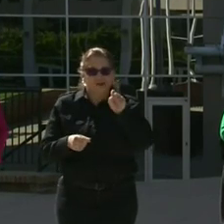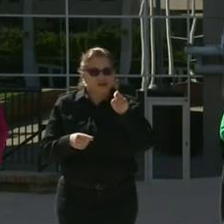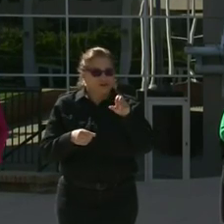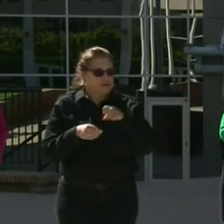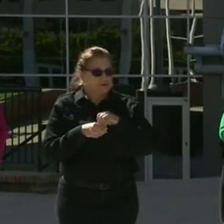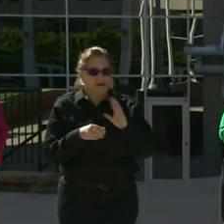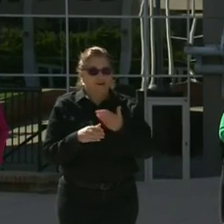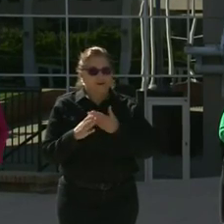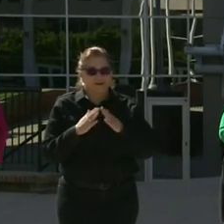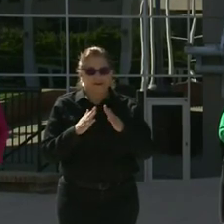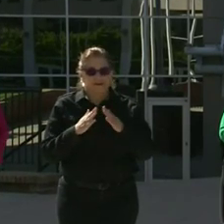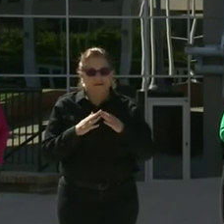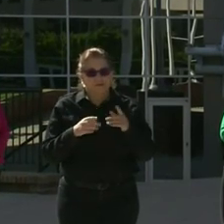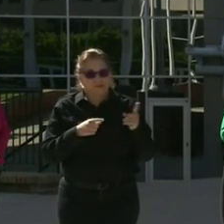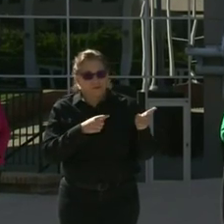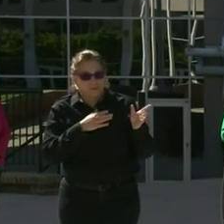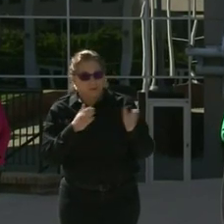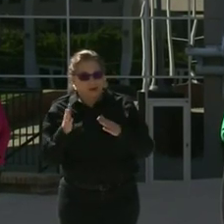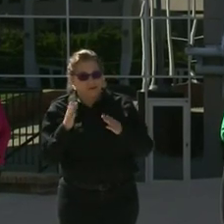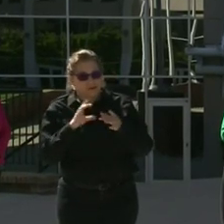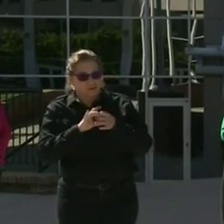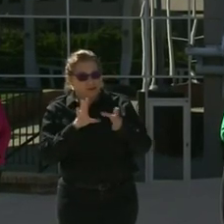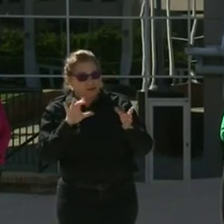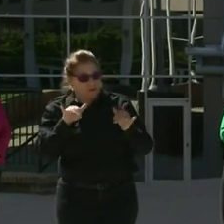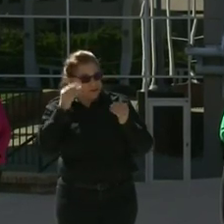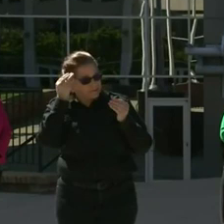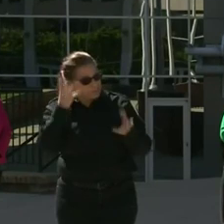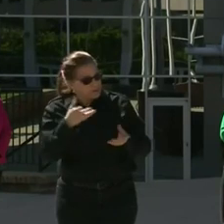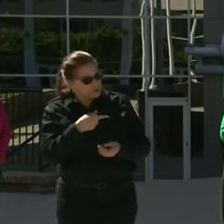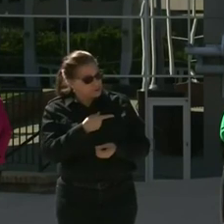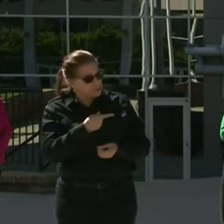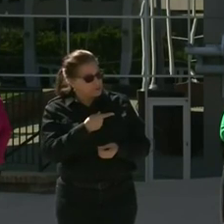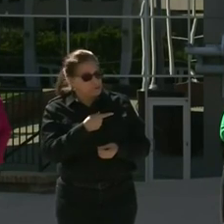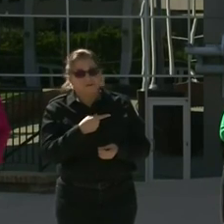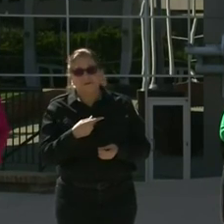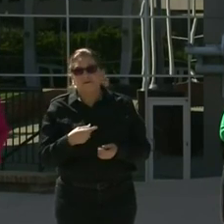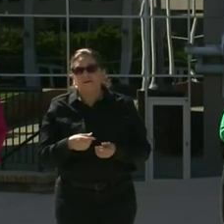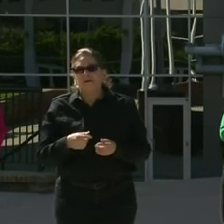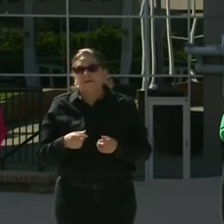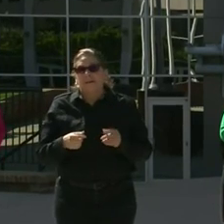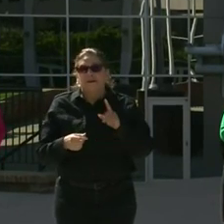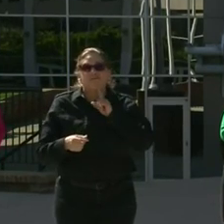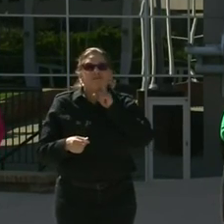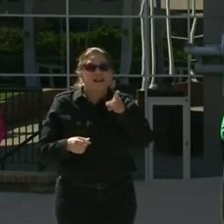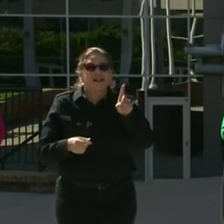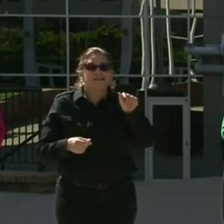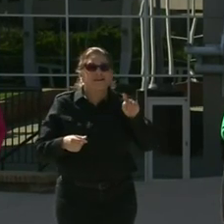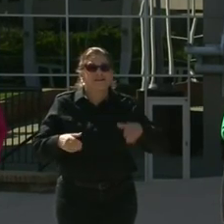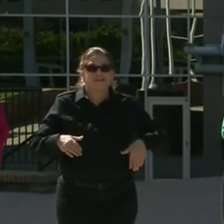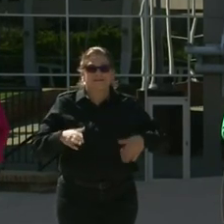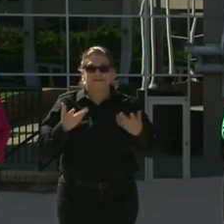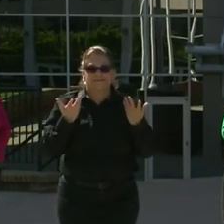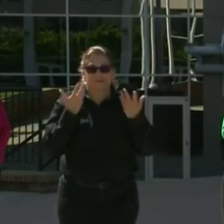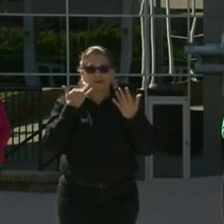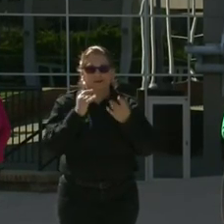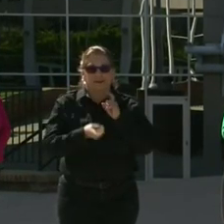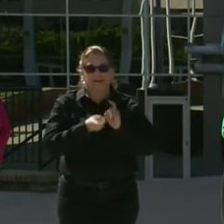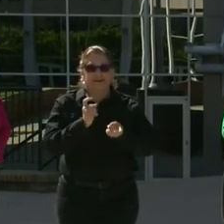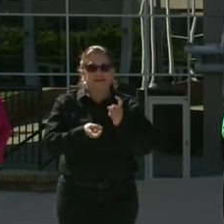the data develops, it's evolving all the time what we're able to report. But keep in mind that